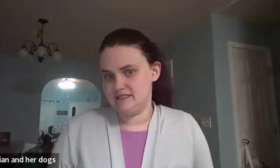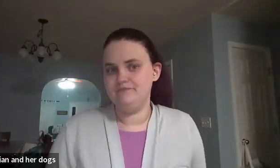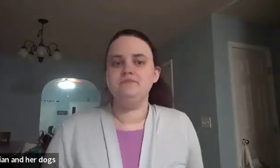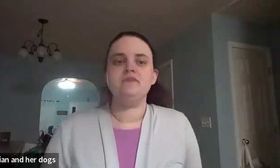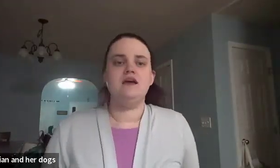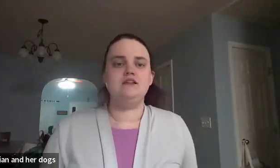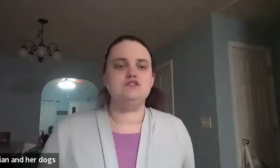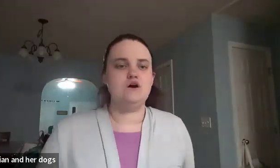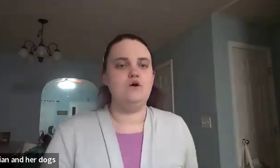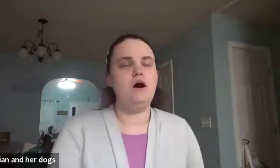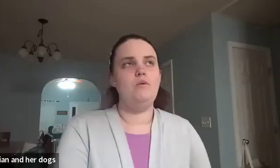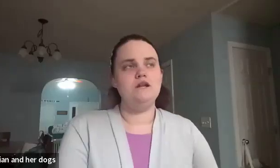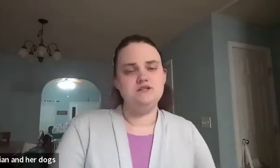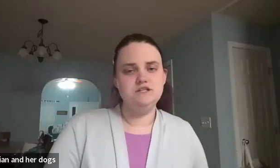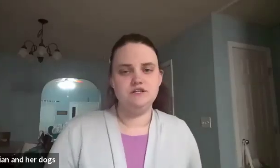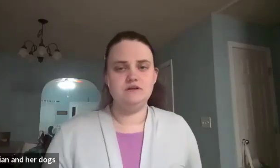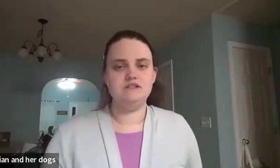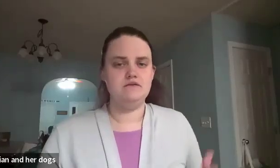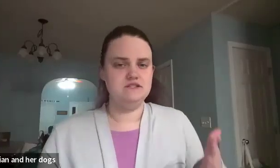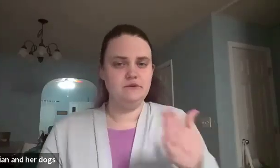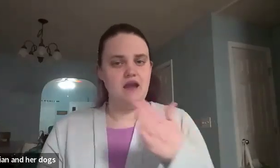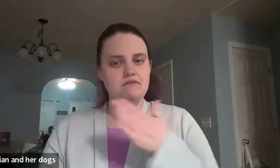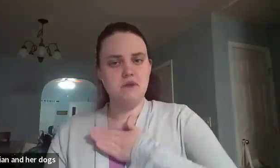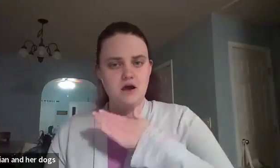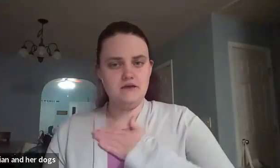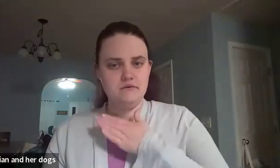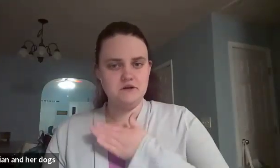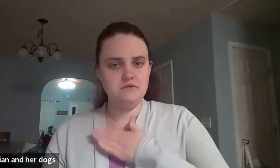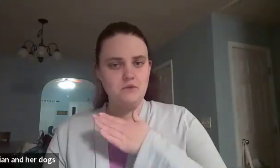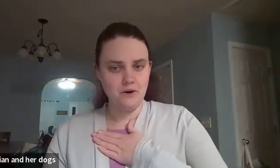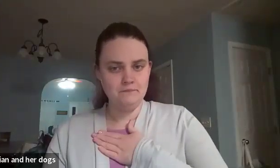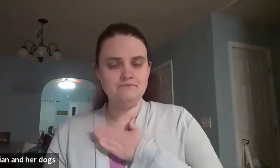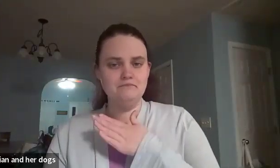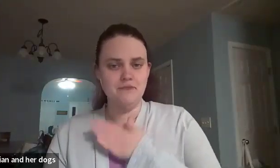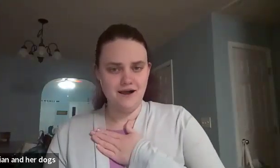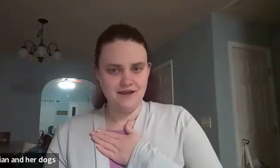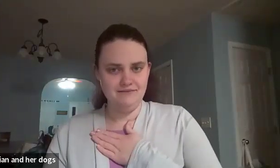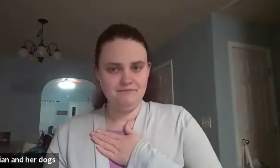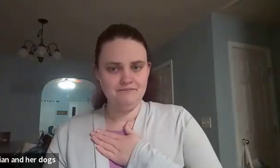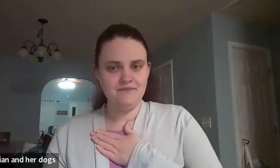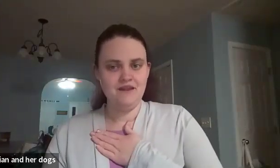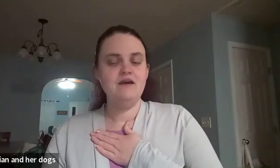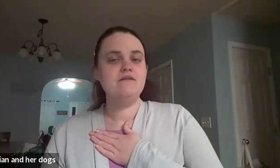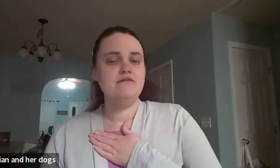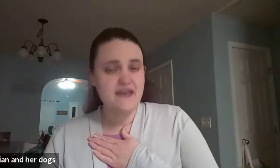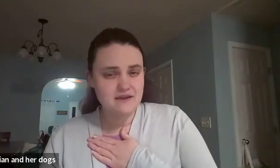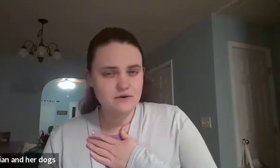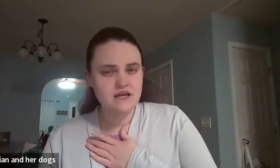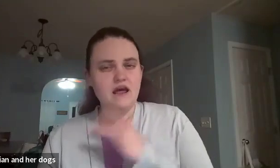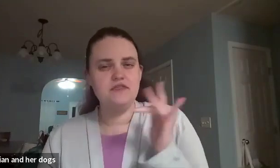is. And so what you would do is obviously we have my that we've done before. My favorite, I